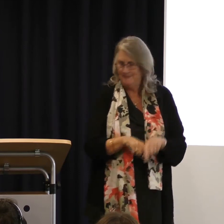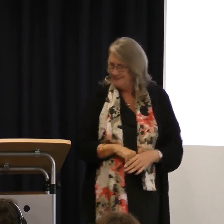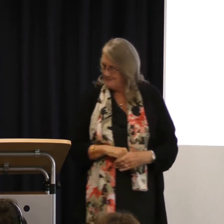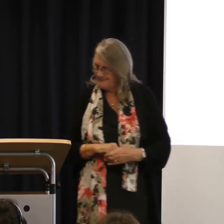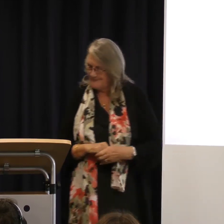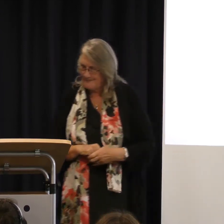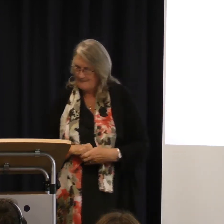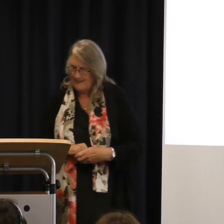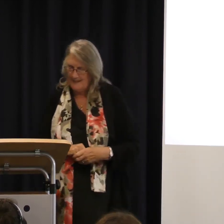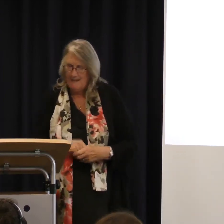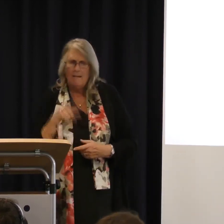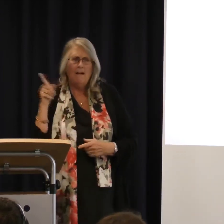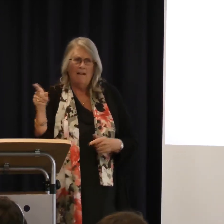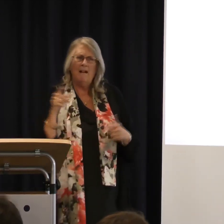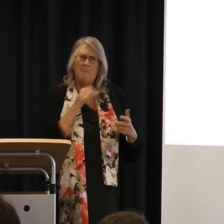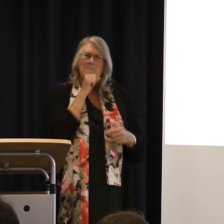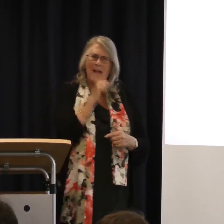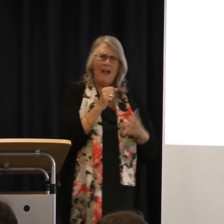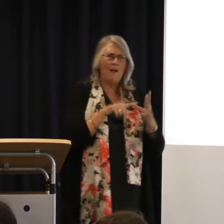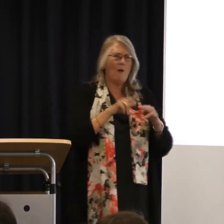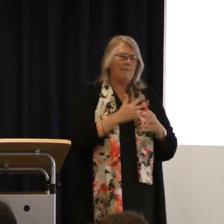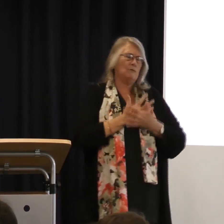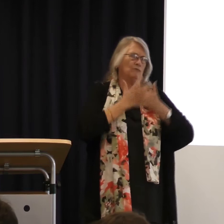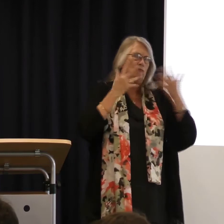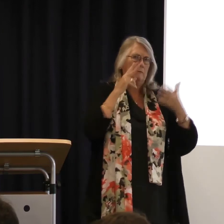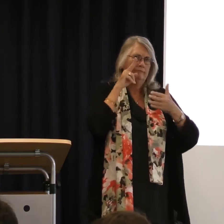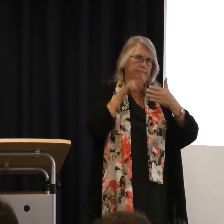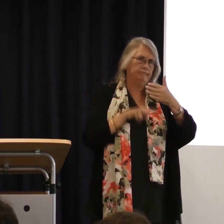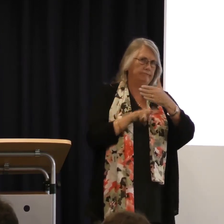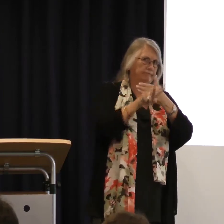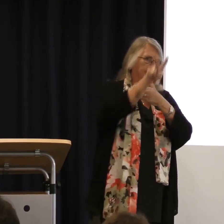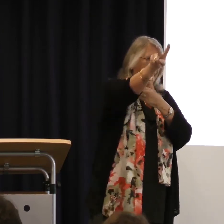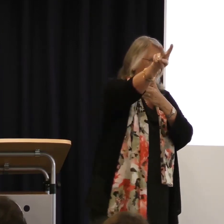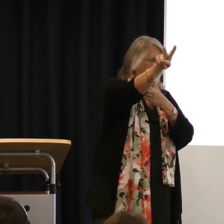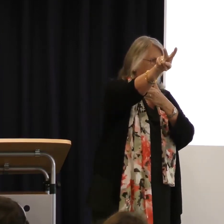conscientious and thinking of the community and how we could serve the community. He had a great vision.